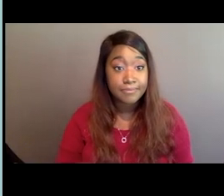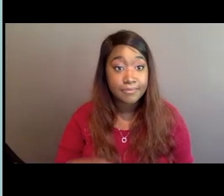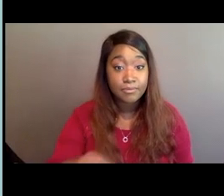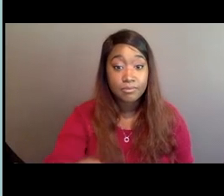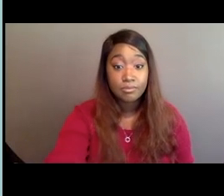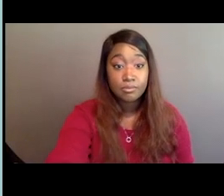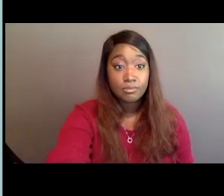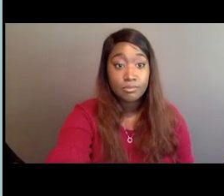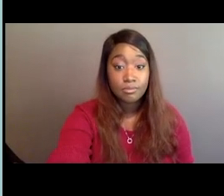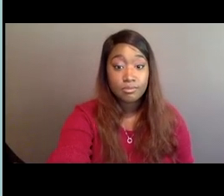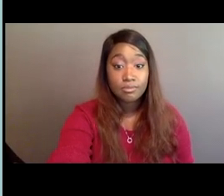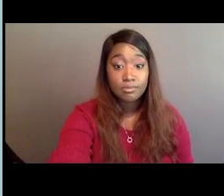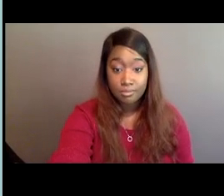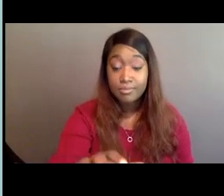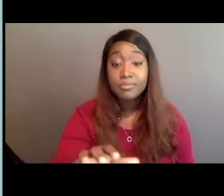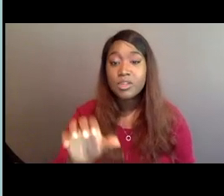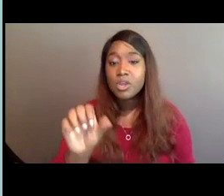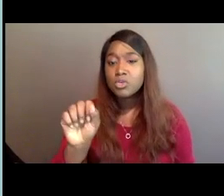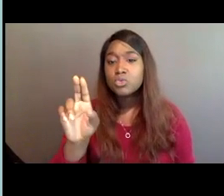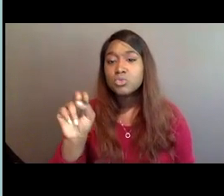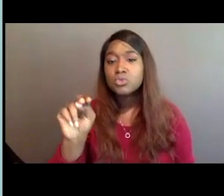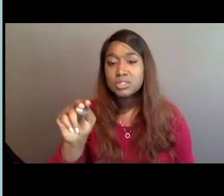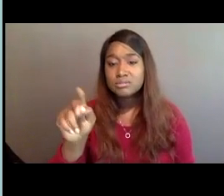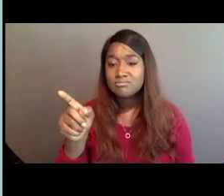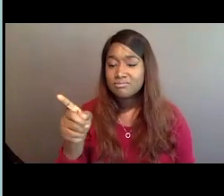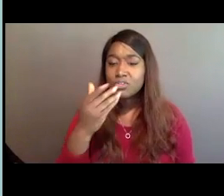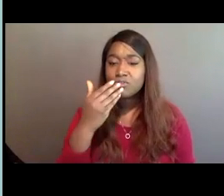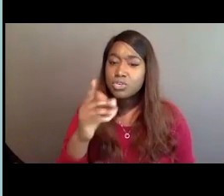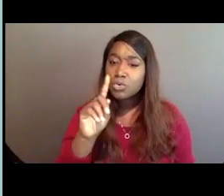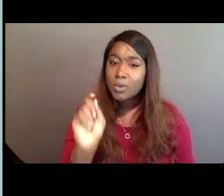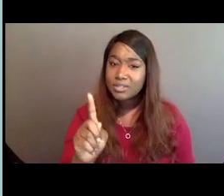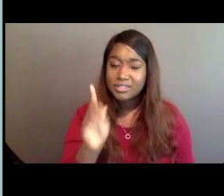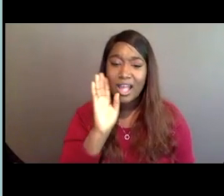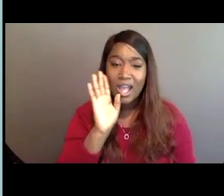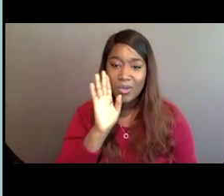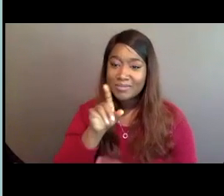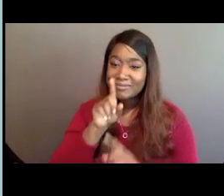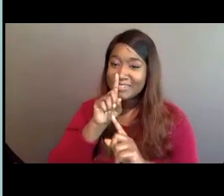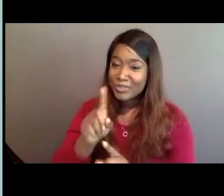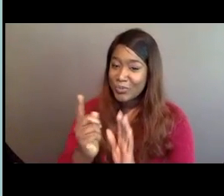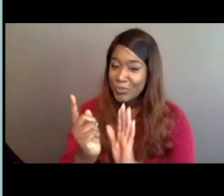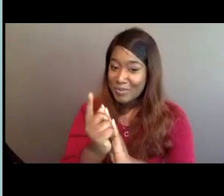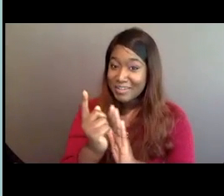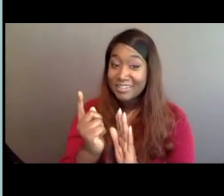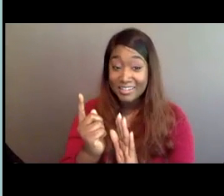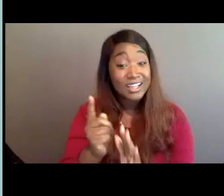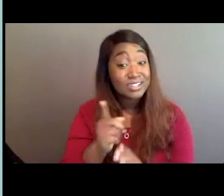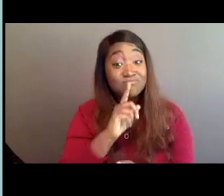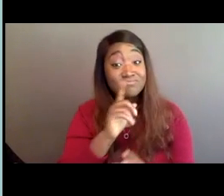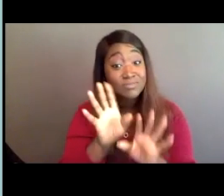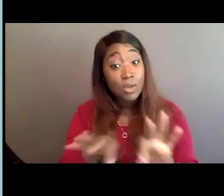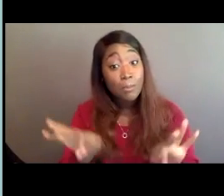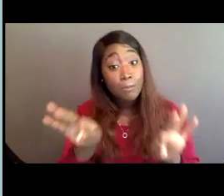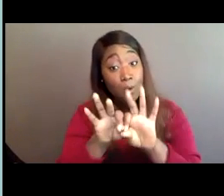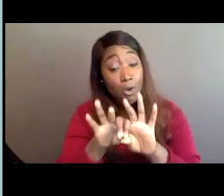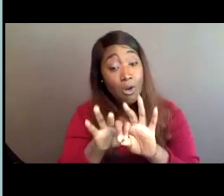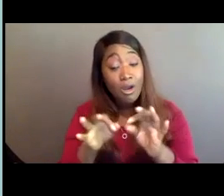So good question, Susan. Let me talk to this in just a minute, because it's absolutely important that we think